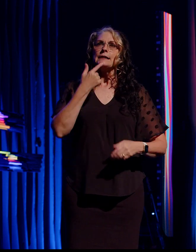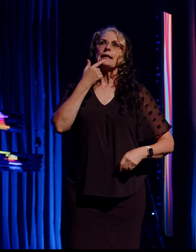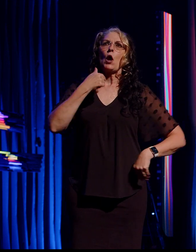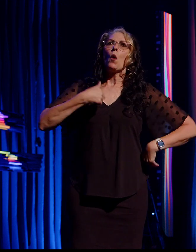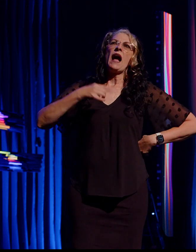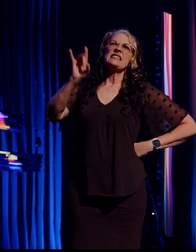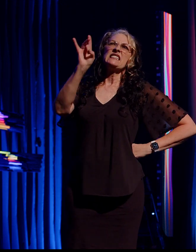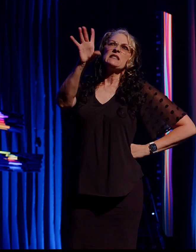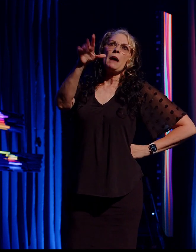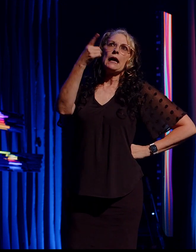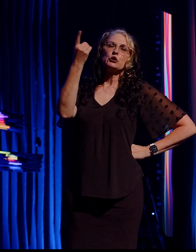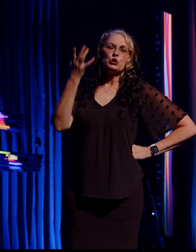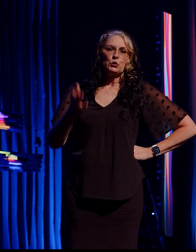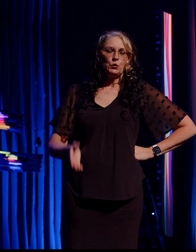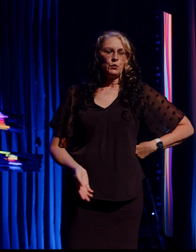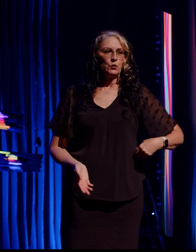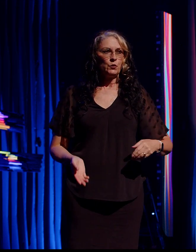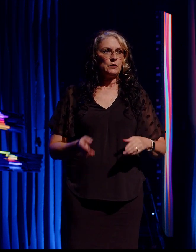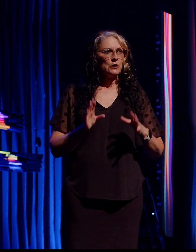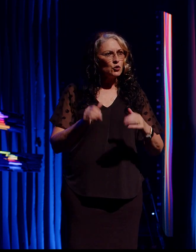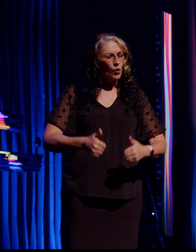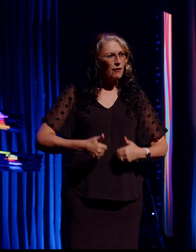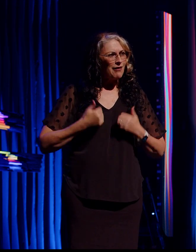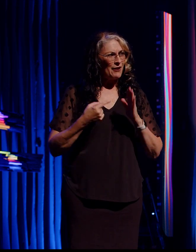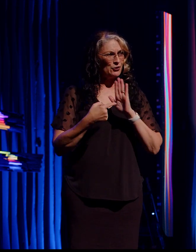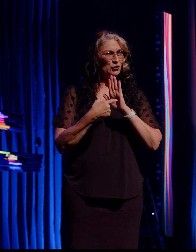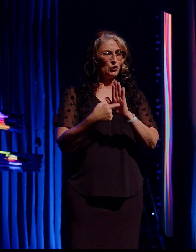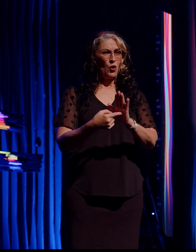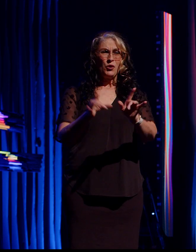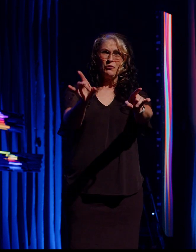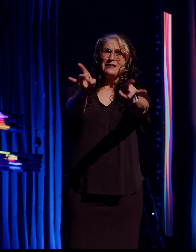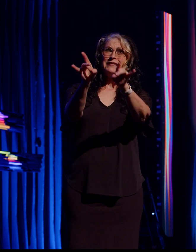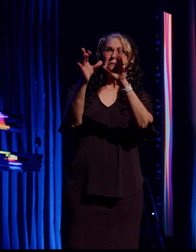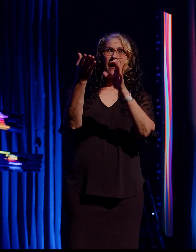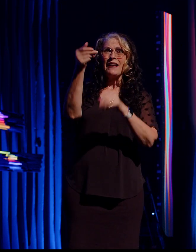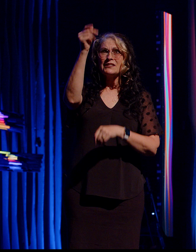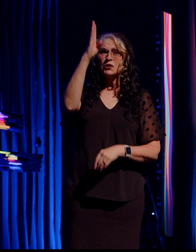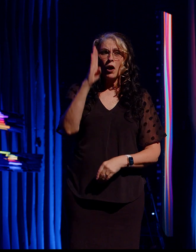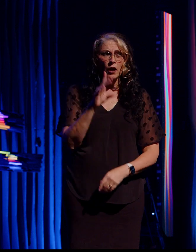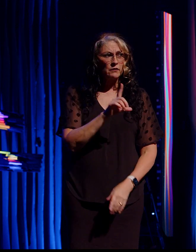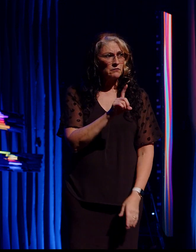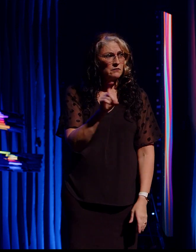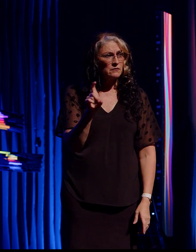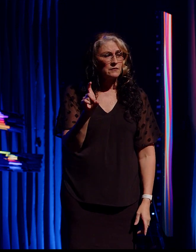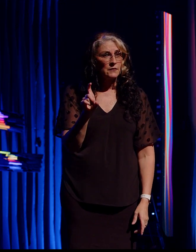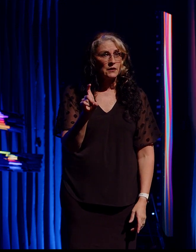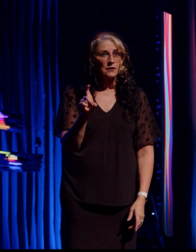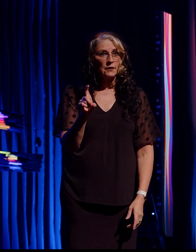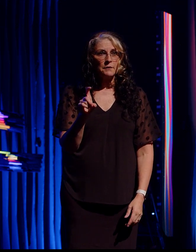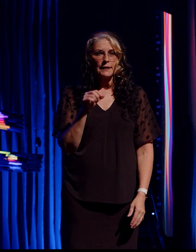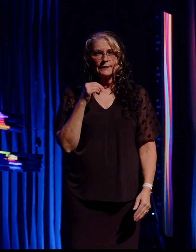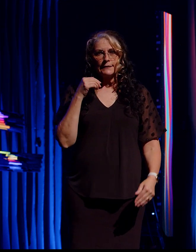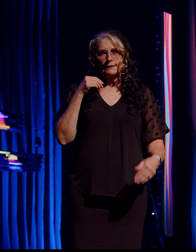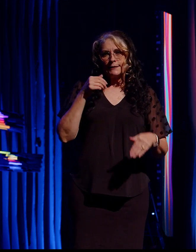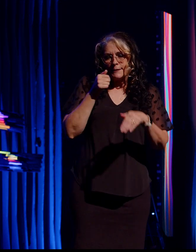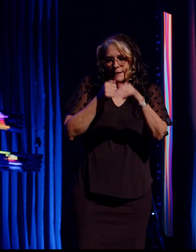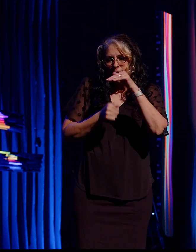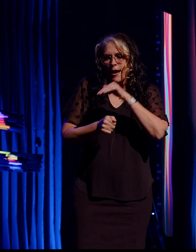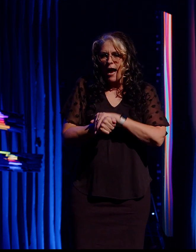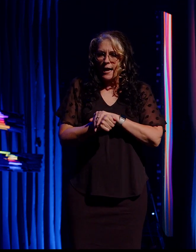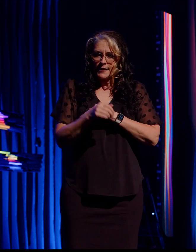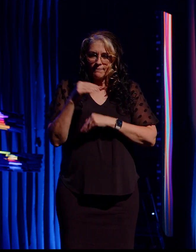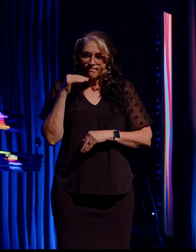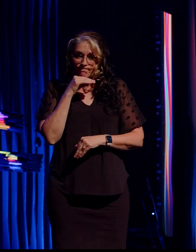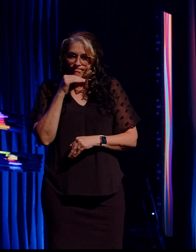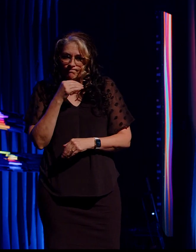you. Does your life show that you despise God? Being devious and sinful and doing whatever the heck